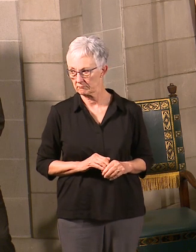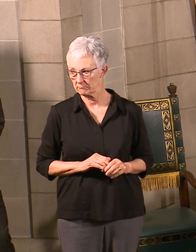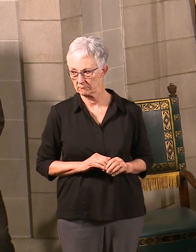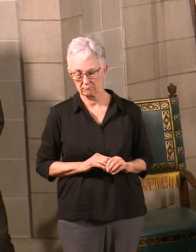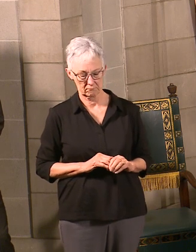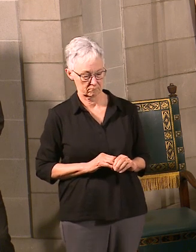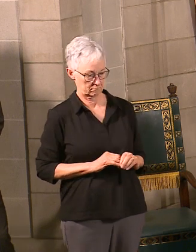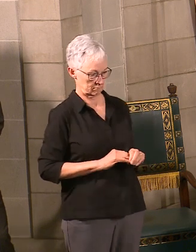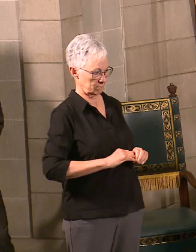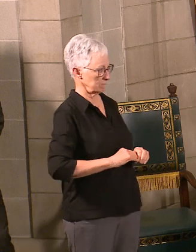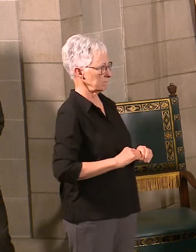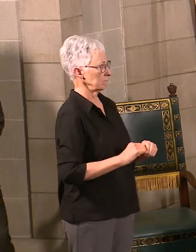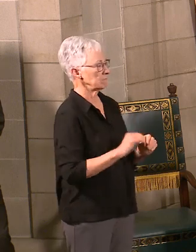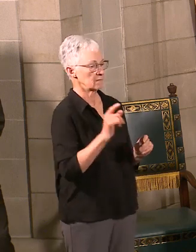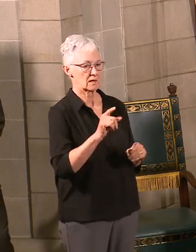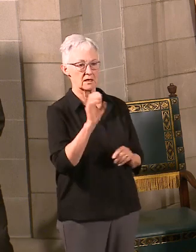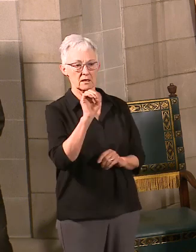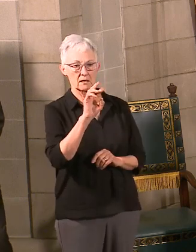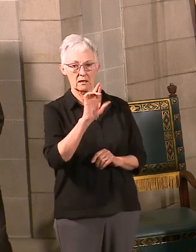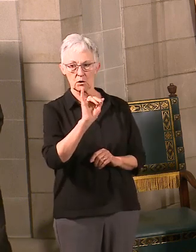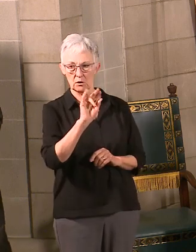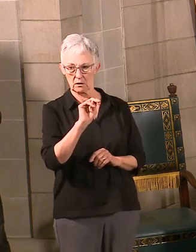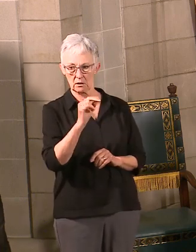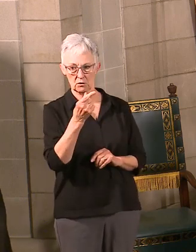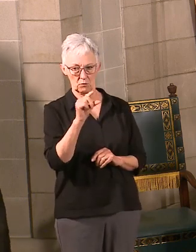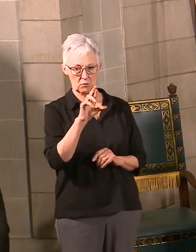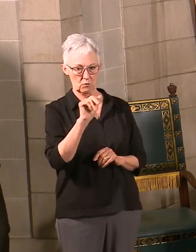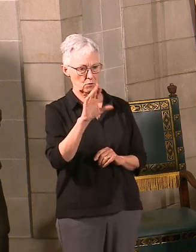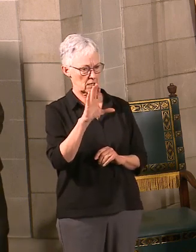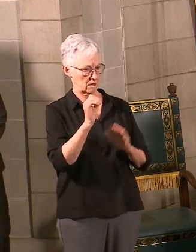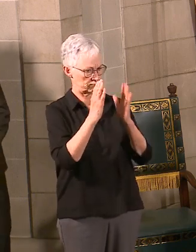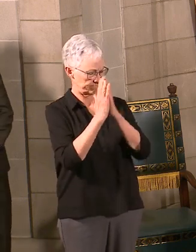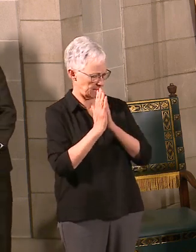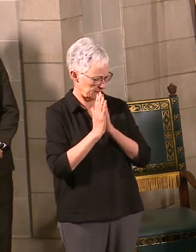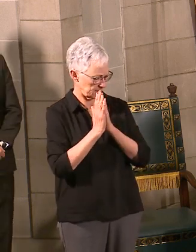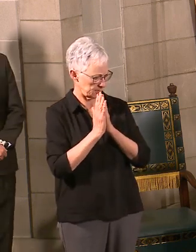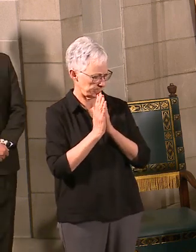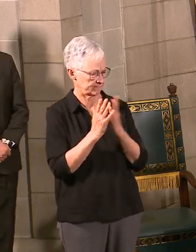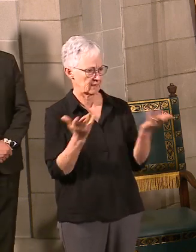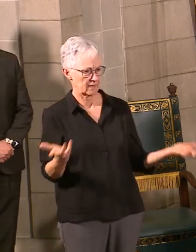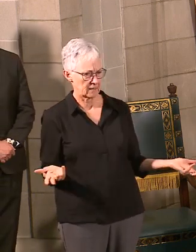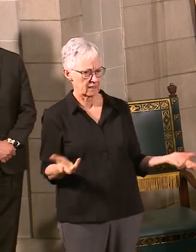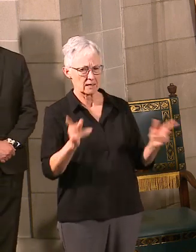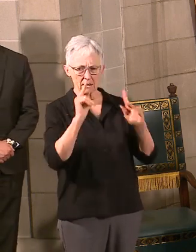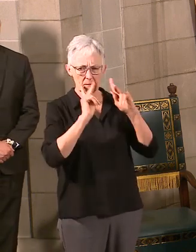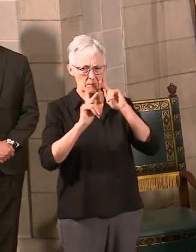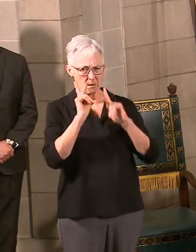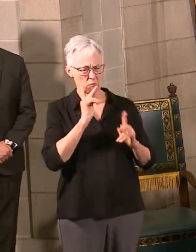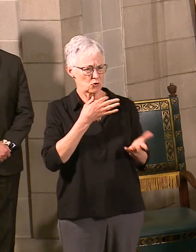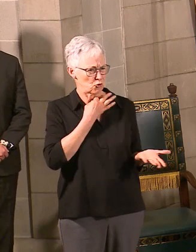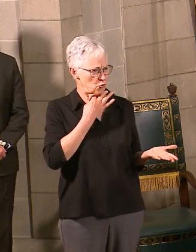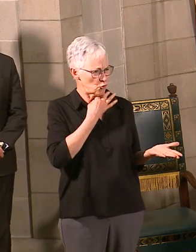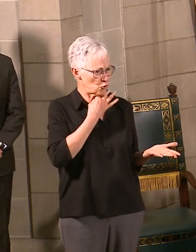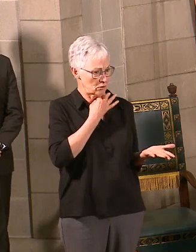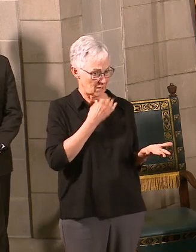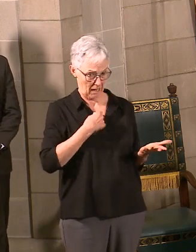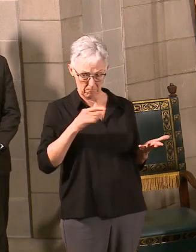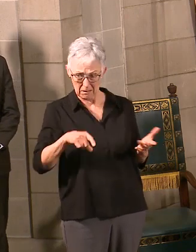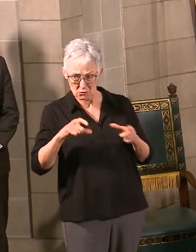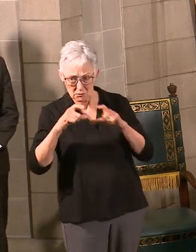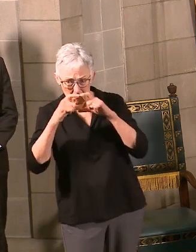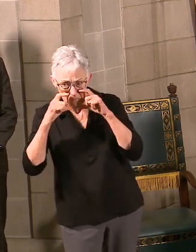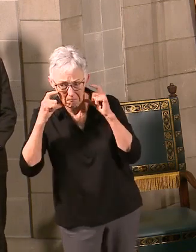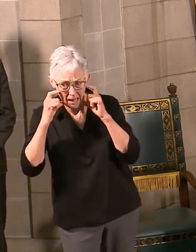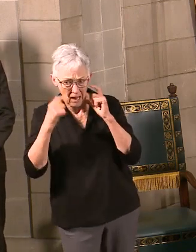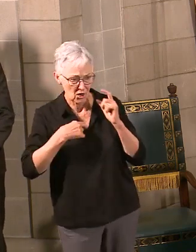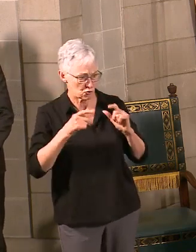what's expected? So Erin Grace is asking people who have, are wondering what is expected of them. Should they wear a mask? Should they stay home?